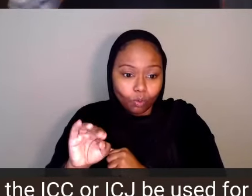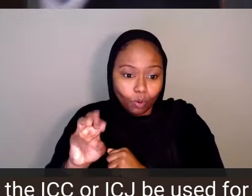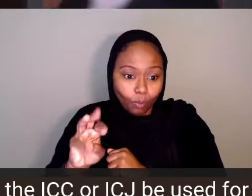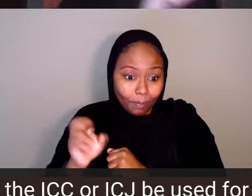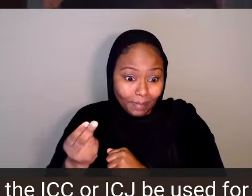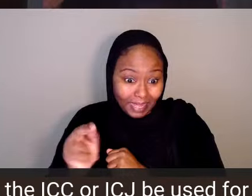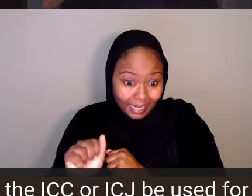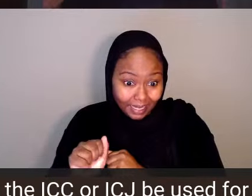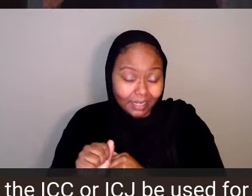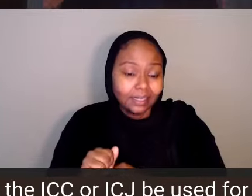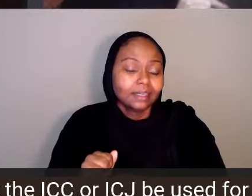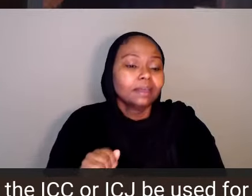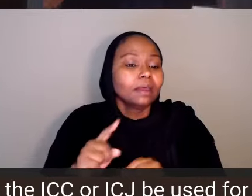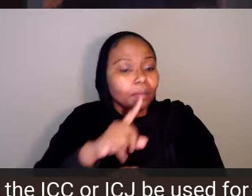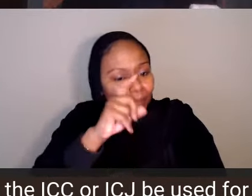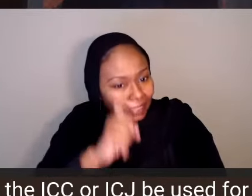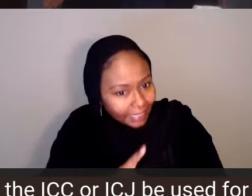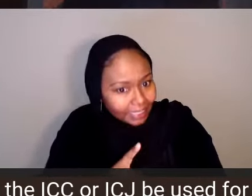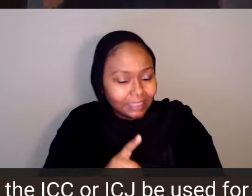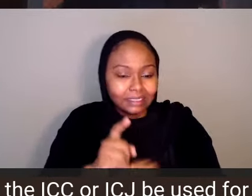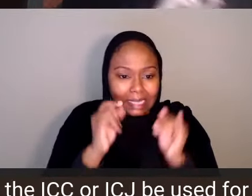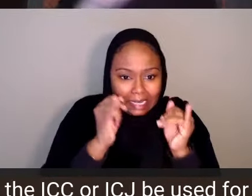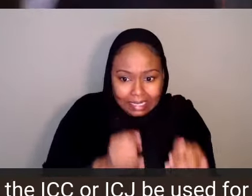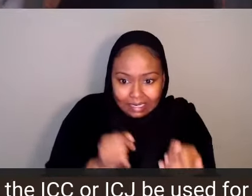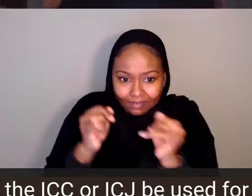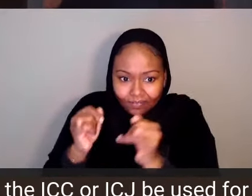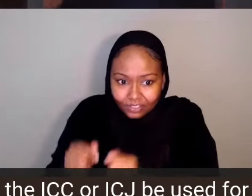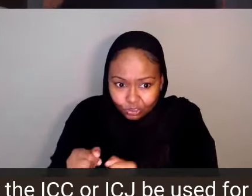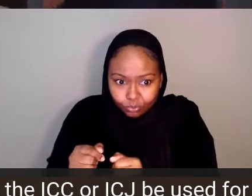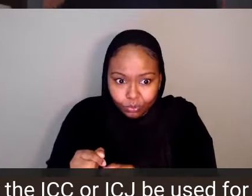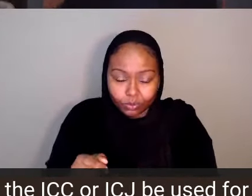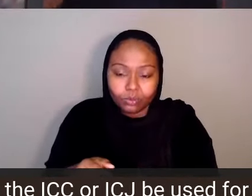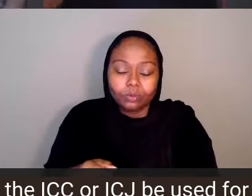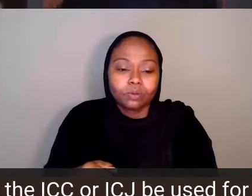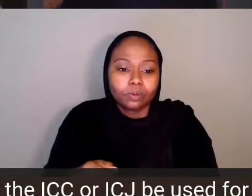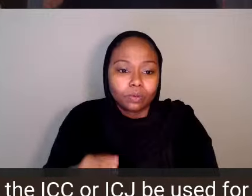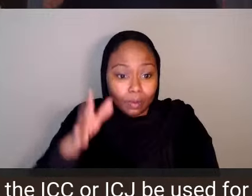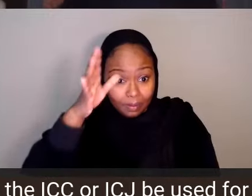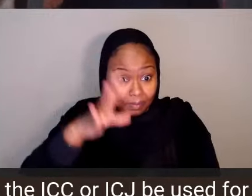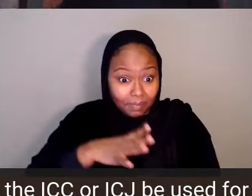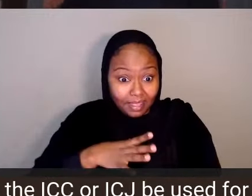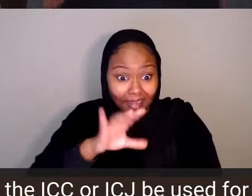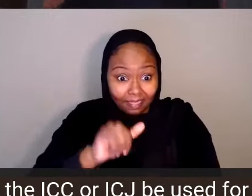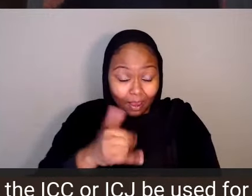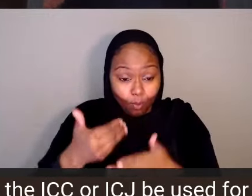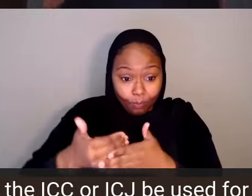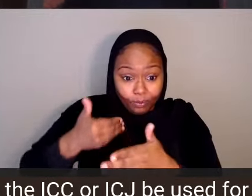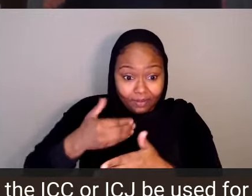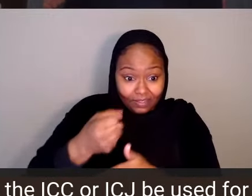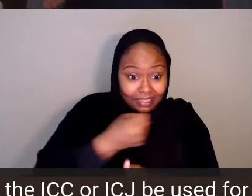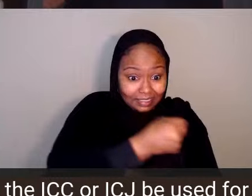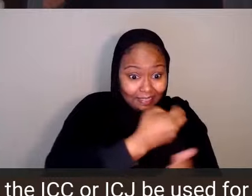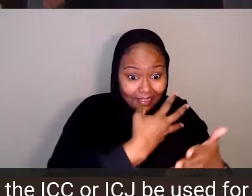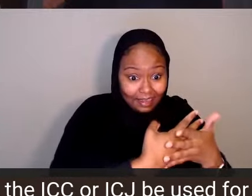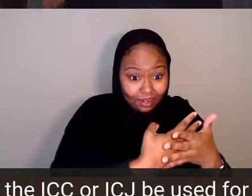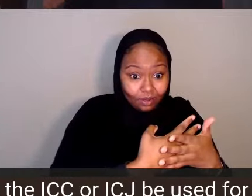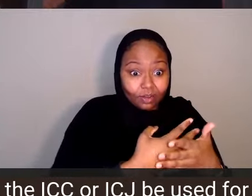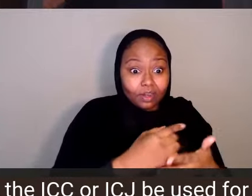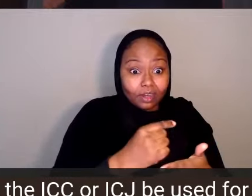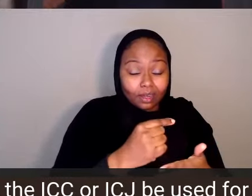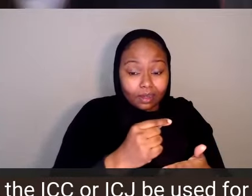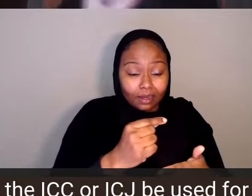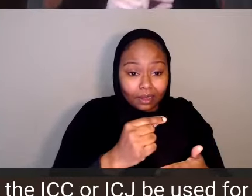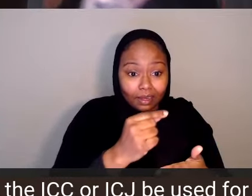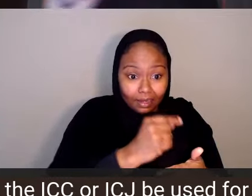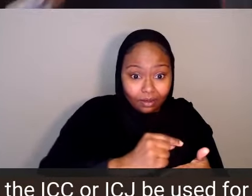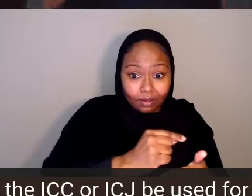because individuals, men who are in Guantanamo, had been held and tortured on the territory of ICC member